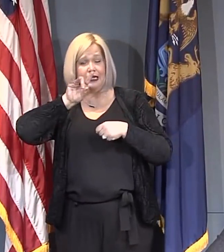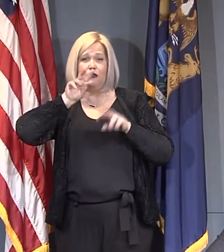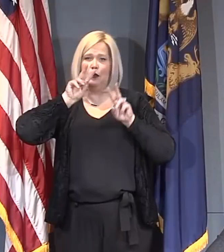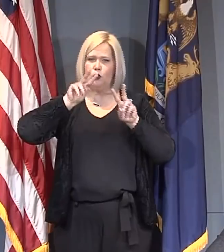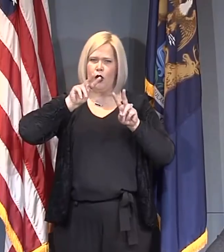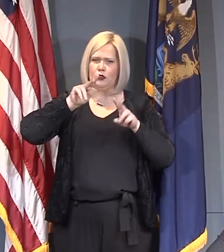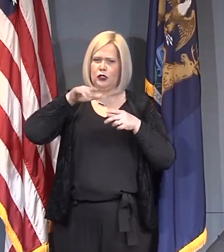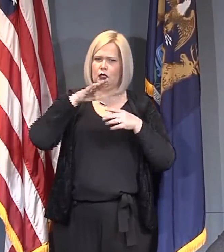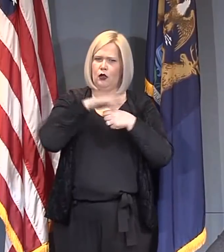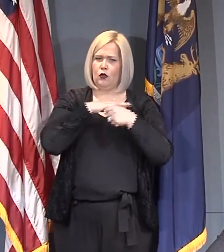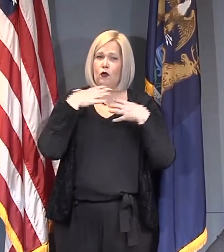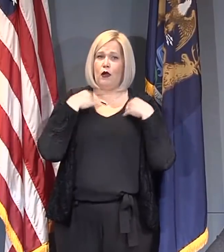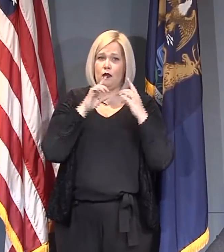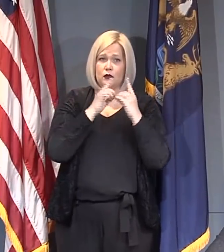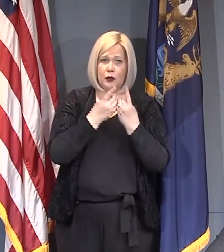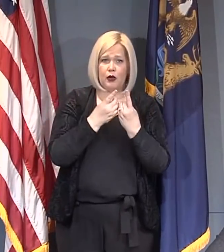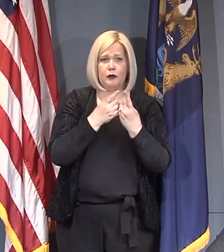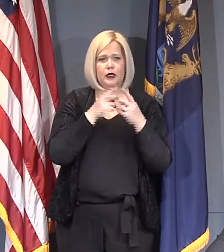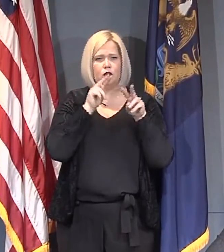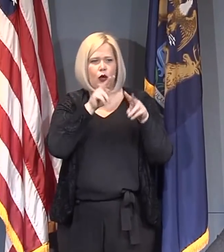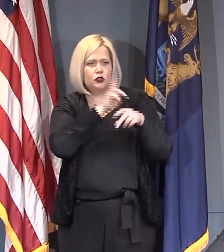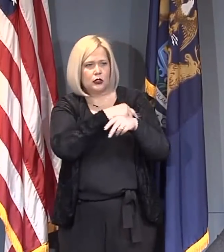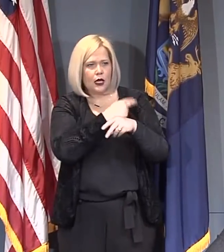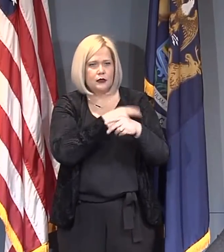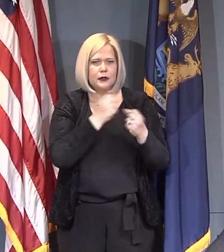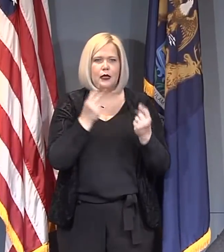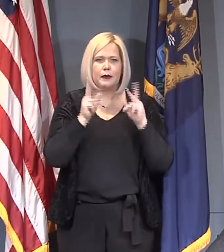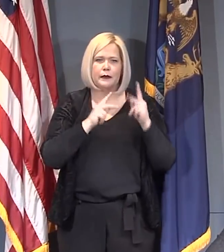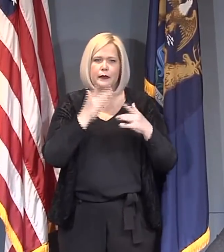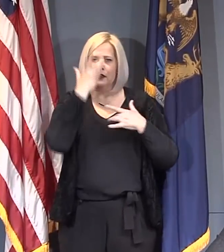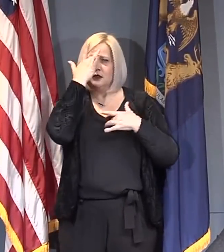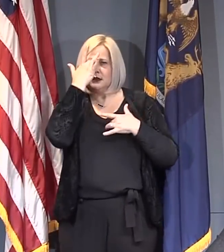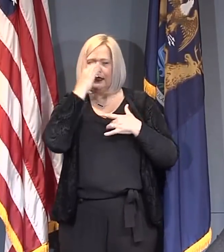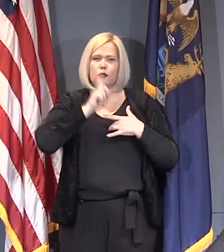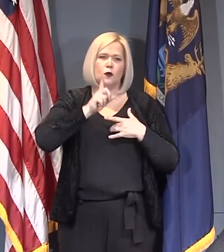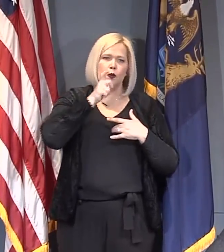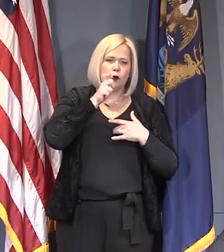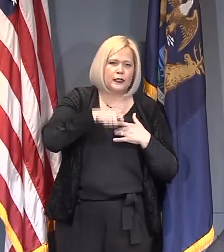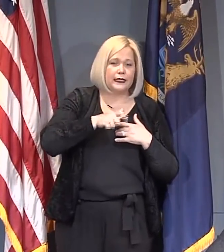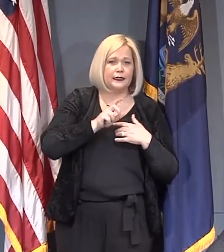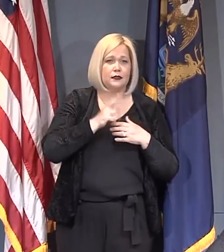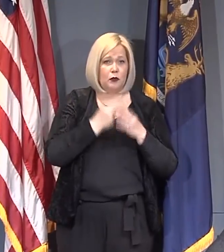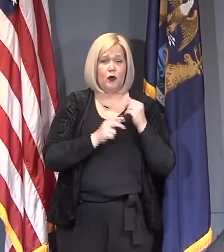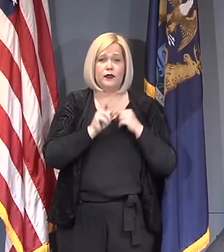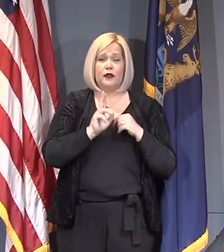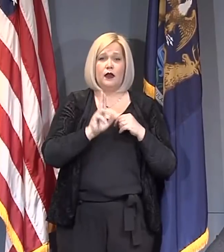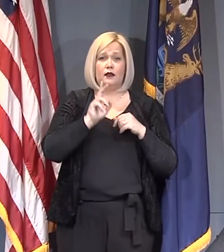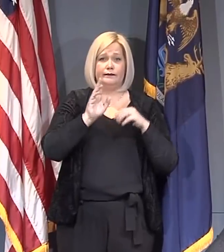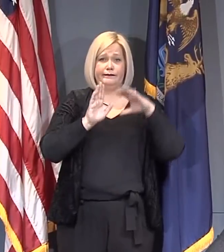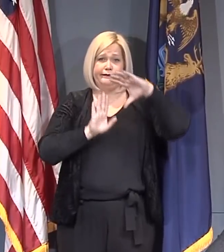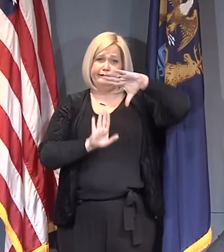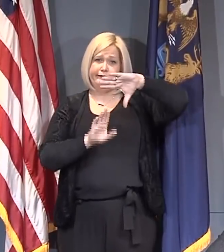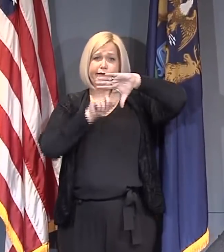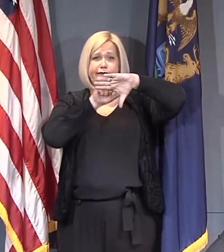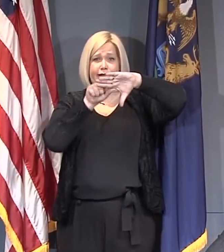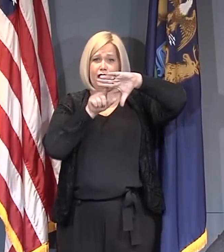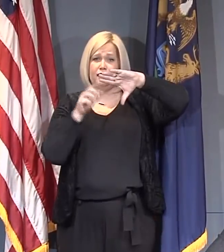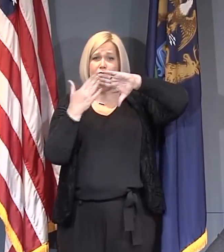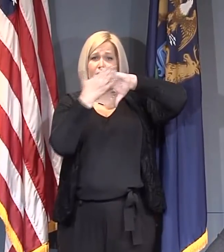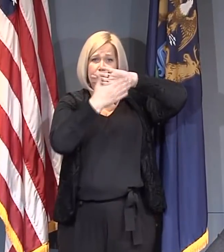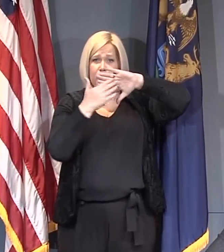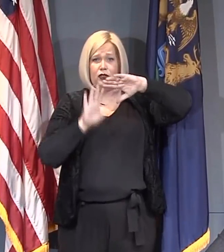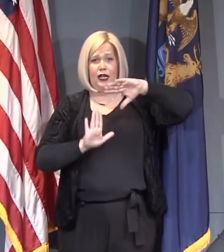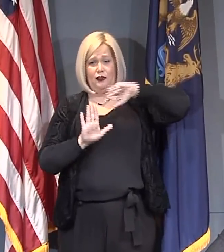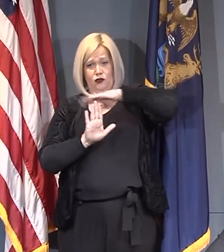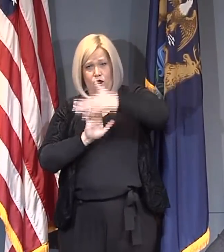working with their local health departments, working with the hospitals that are in the upper Lower Peninsula, as well as the Upper Peninsula, to make sure they